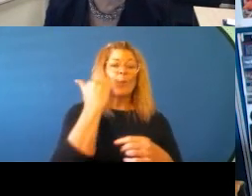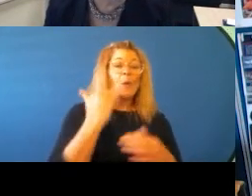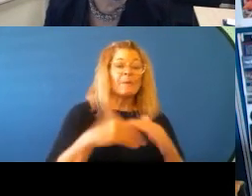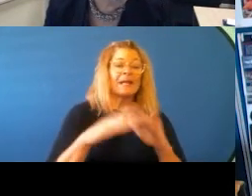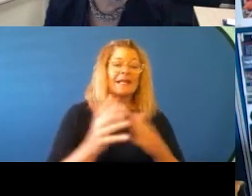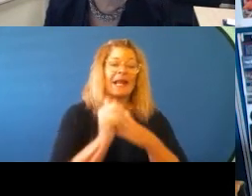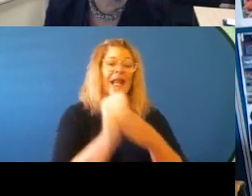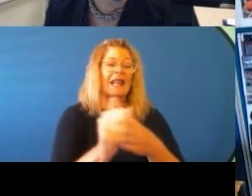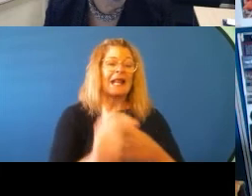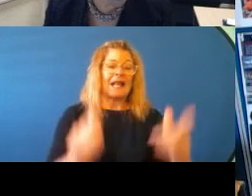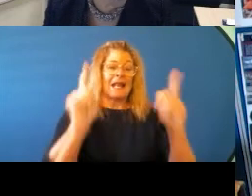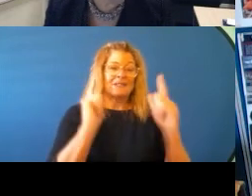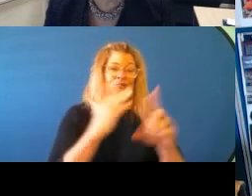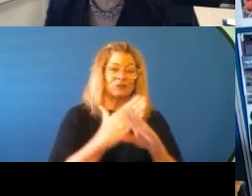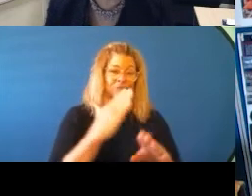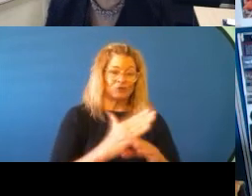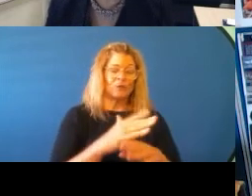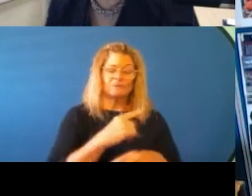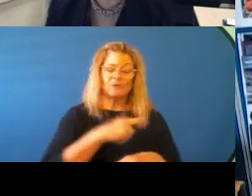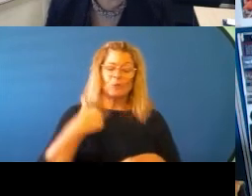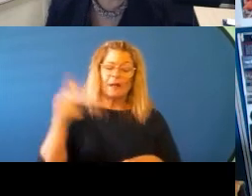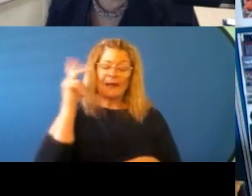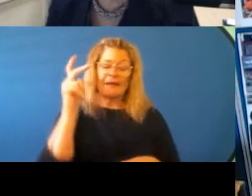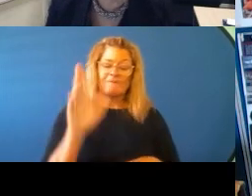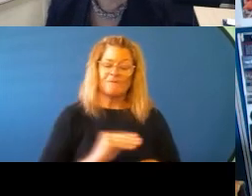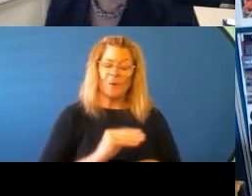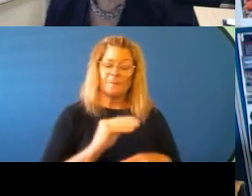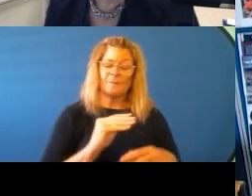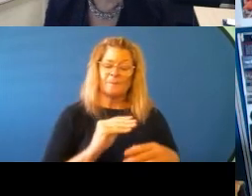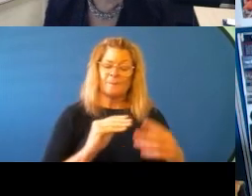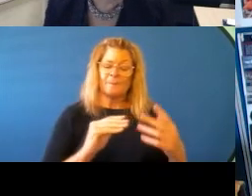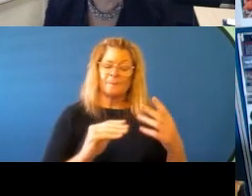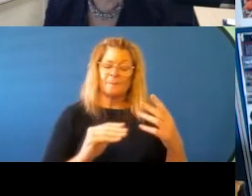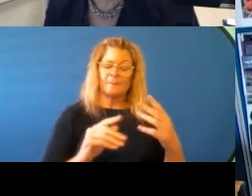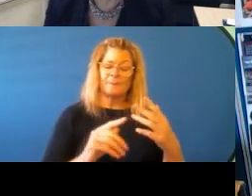Nada Glavish in the next session, those of you who are attending the conference, and